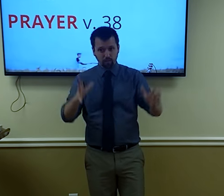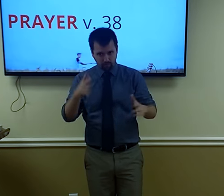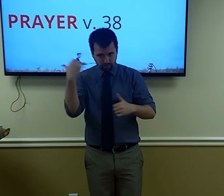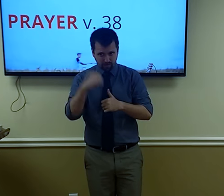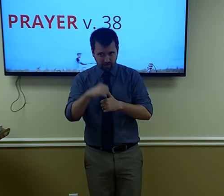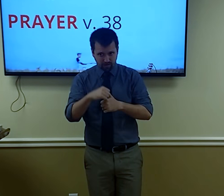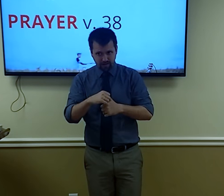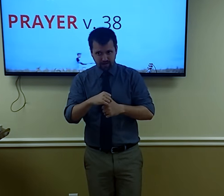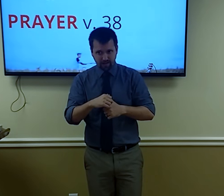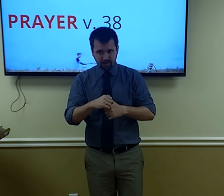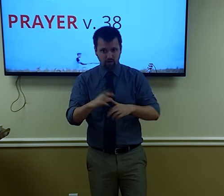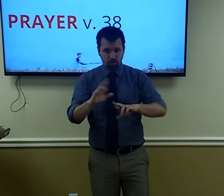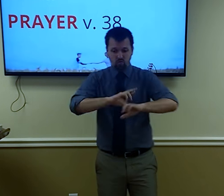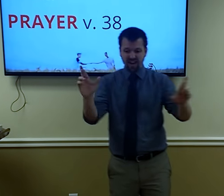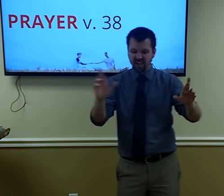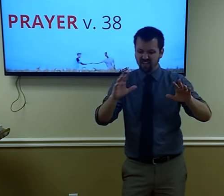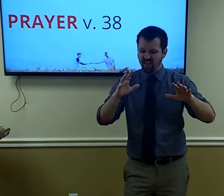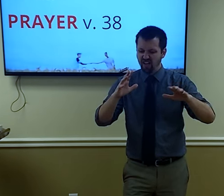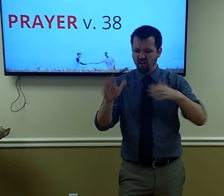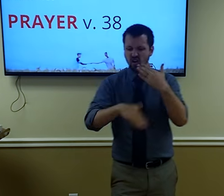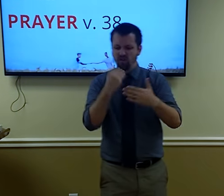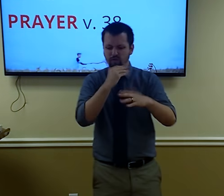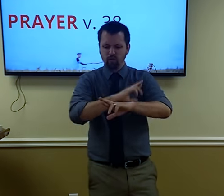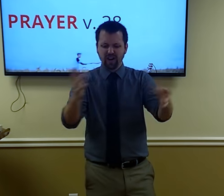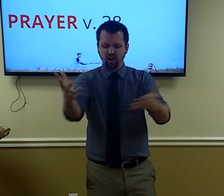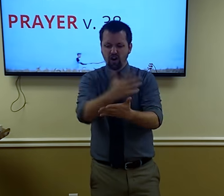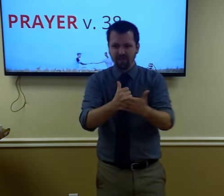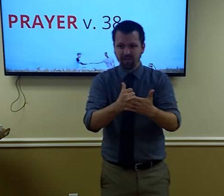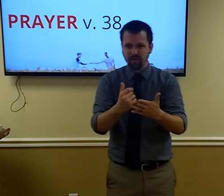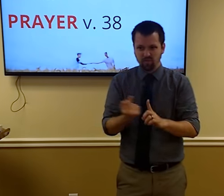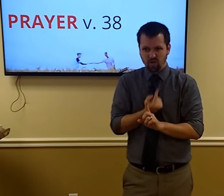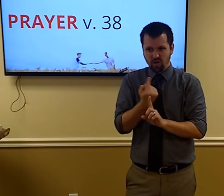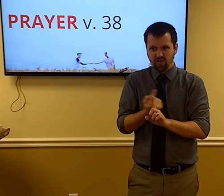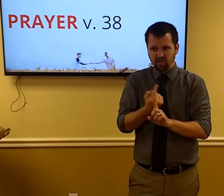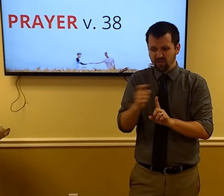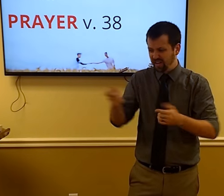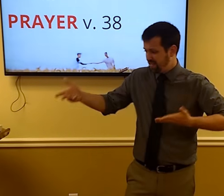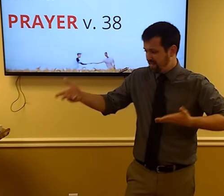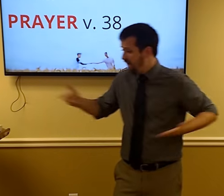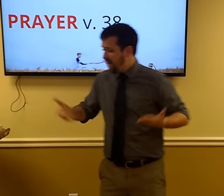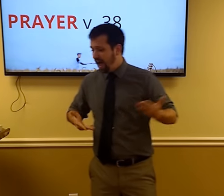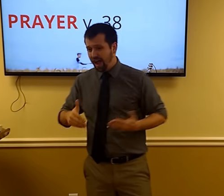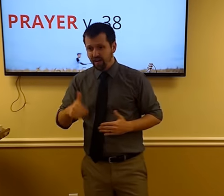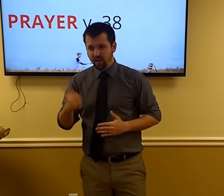farmer, remember? And he's ready, he's got all the food ready to harvest, but call alone. He needs to hire